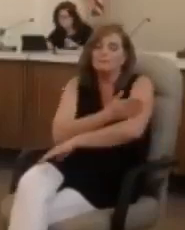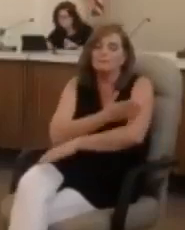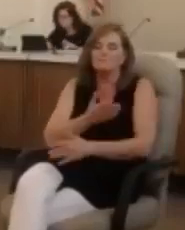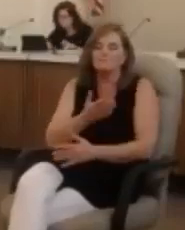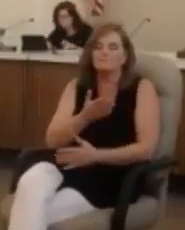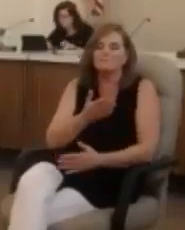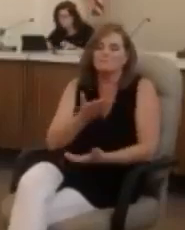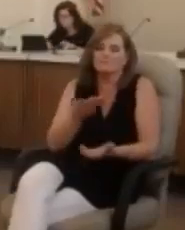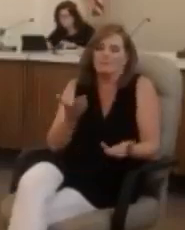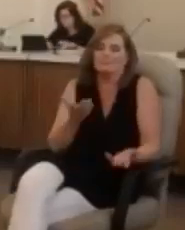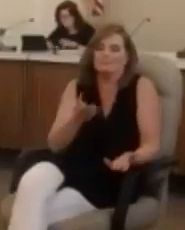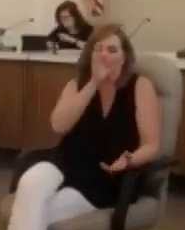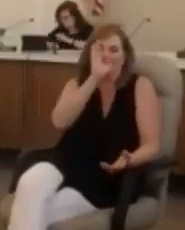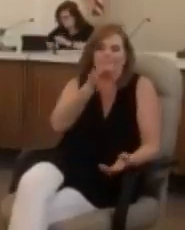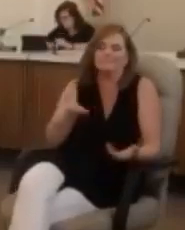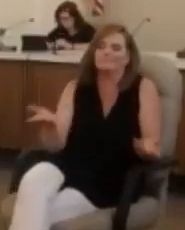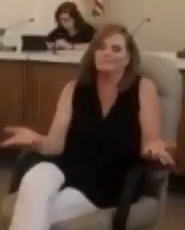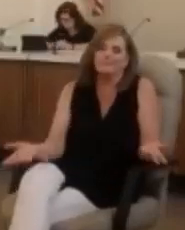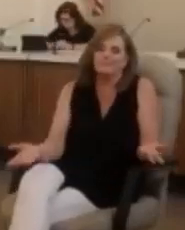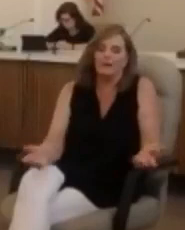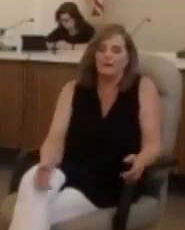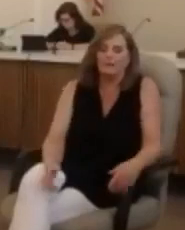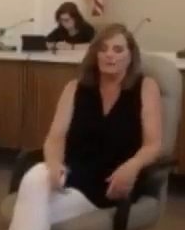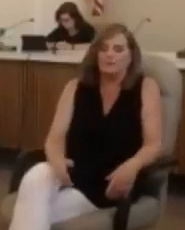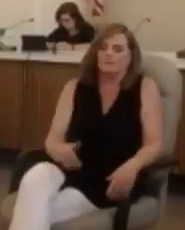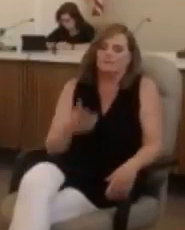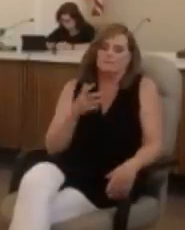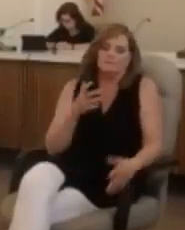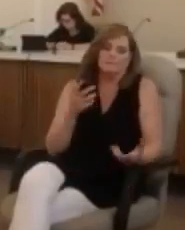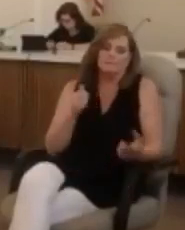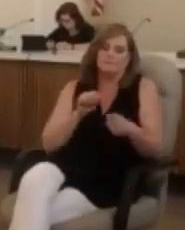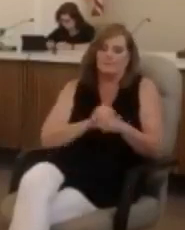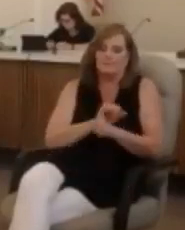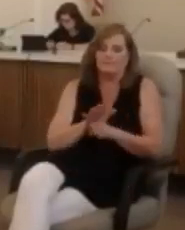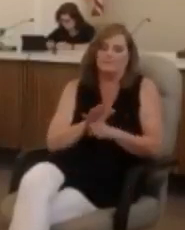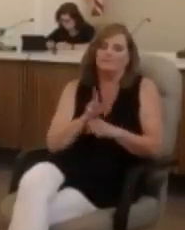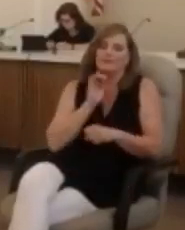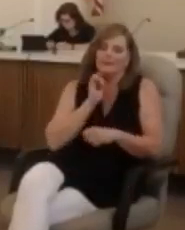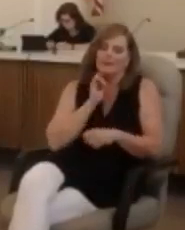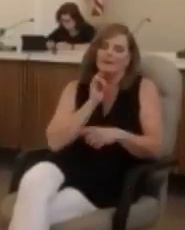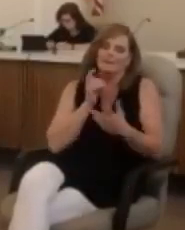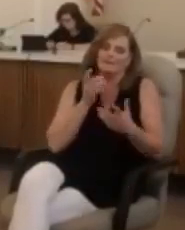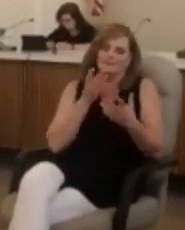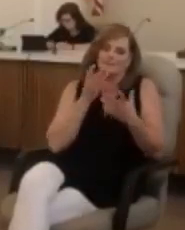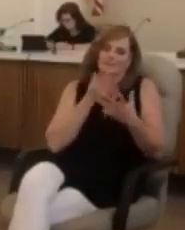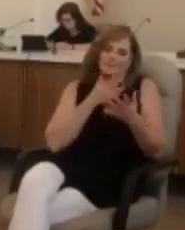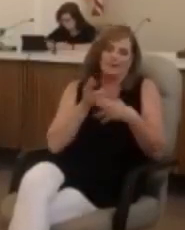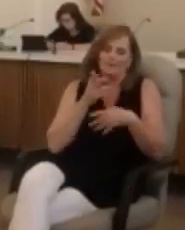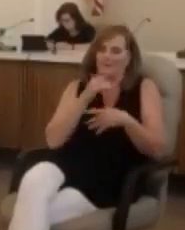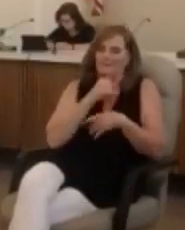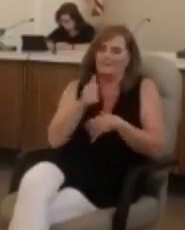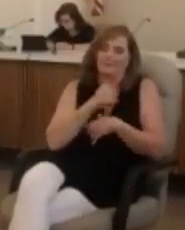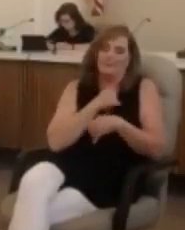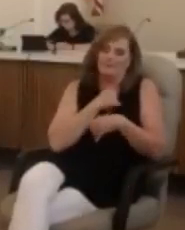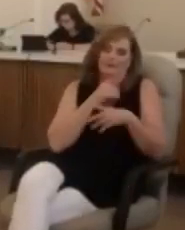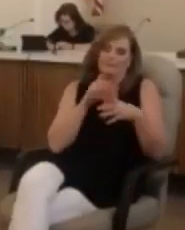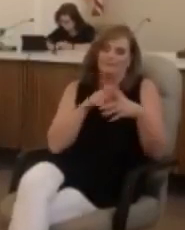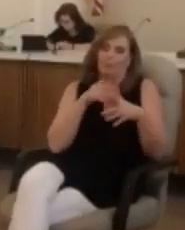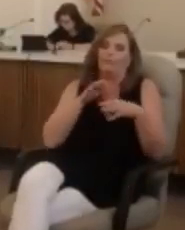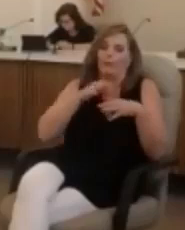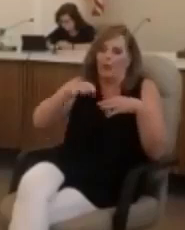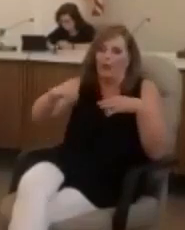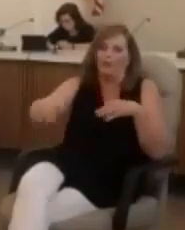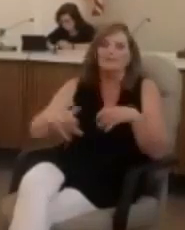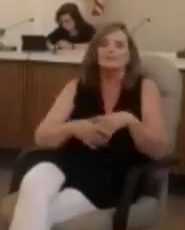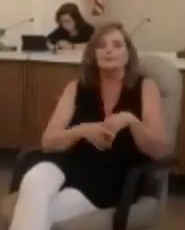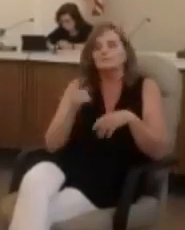But to be blunt, it's, especially with COVID, it's going to be some time before that park would ever get developed. You know, one of the things that we've